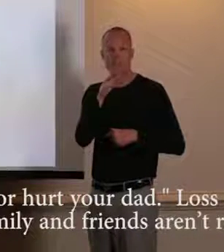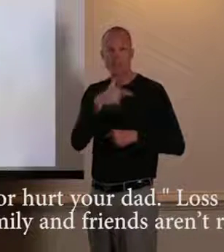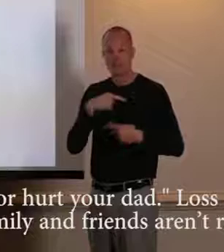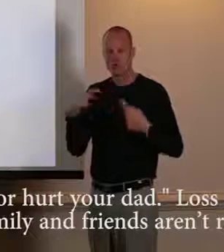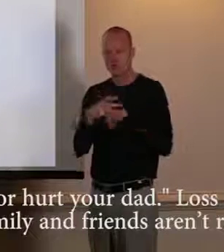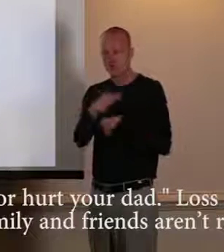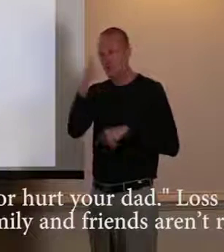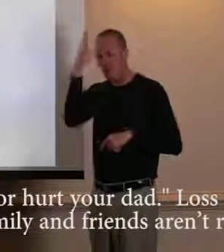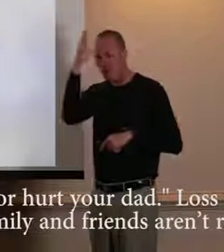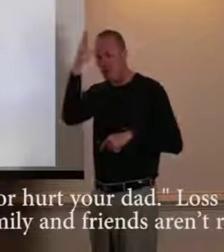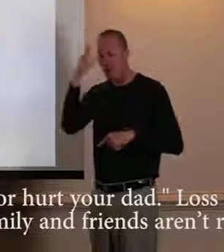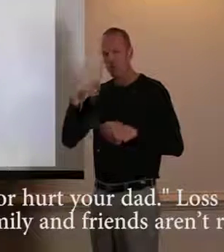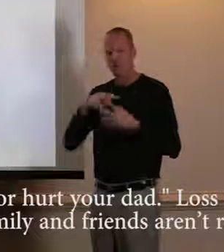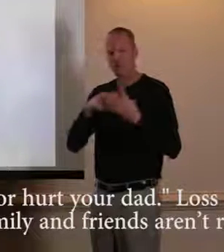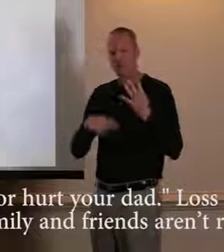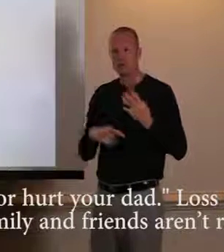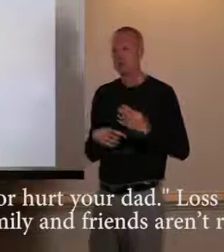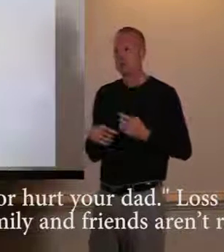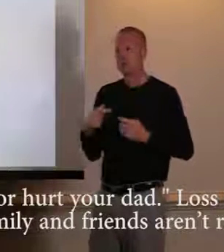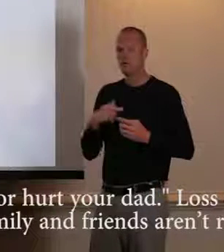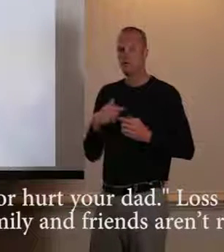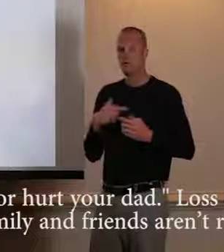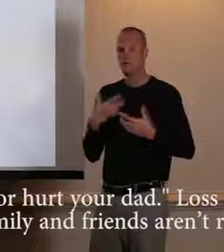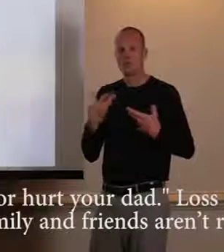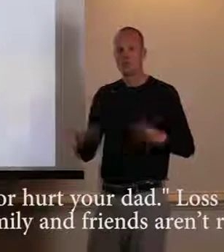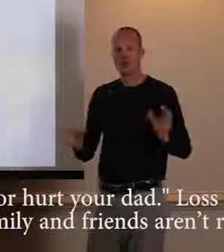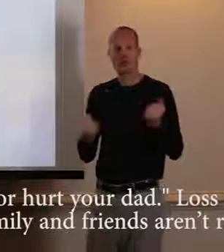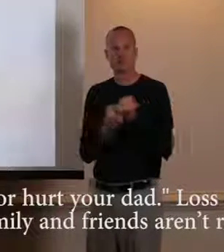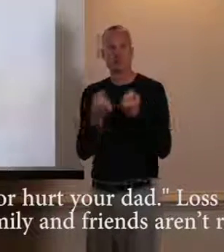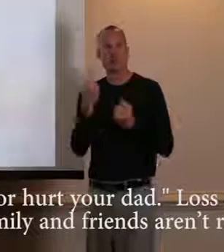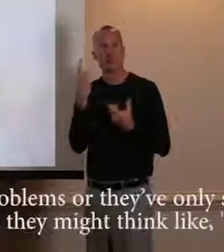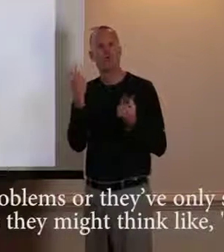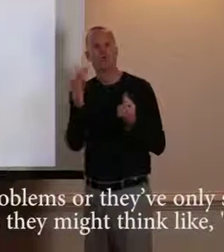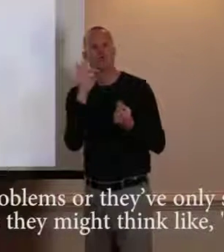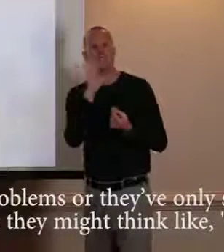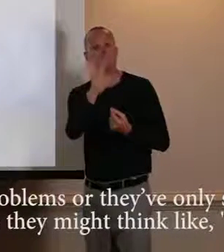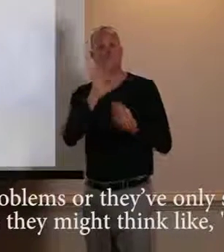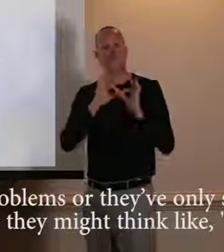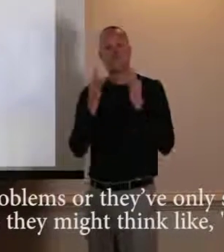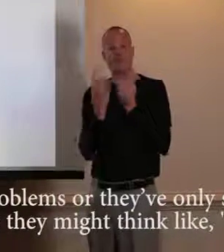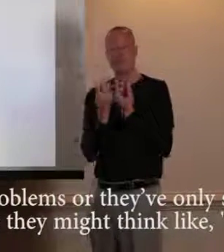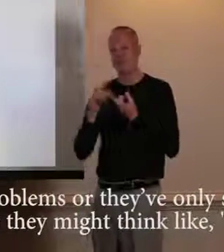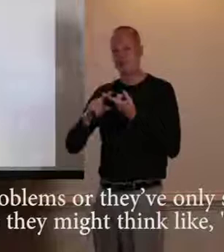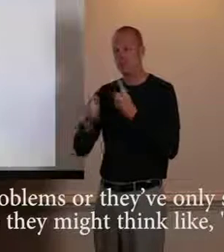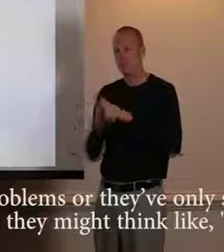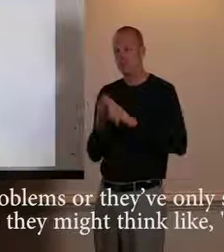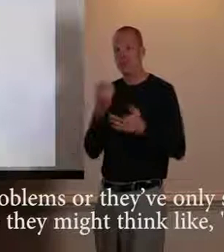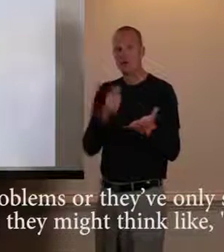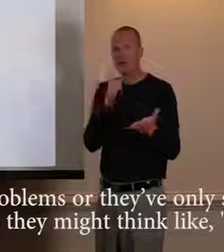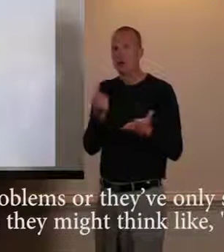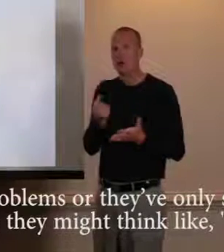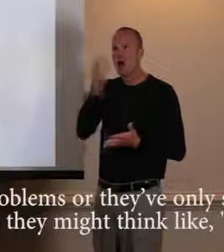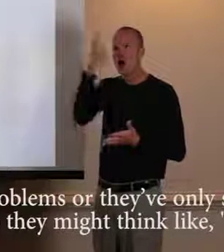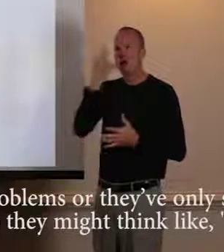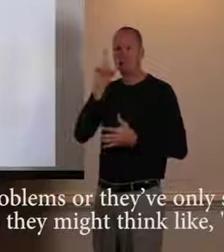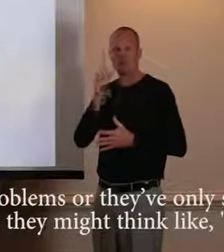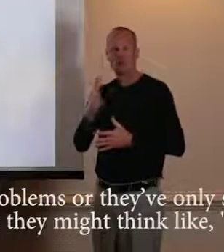dad. Loss of support. Like, what if your family and friends aren't really, that in tune with domestic violence, or they've only seen the